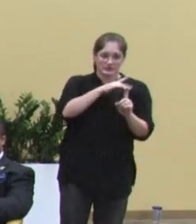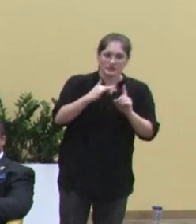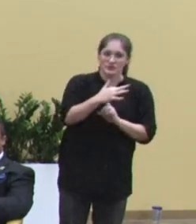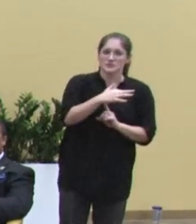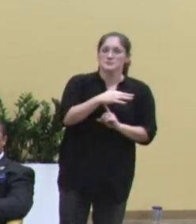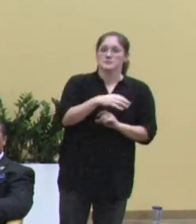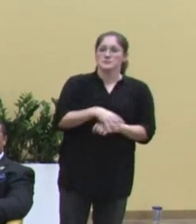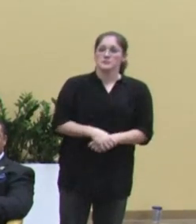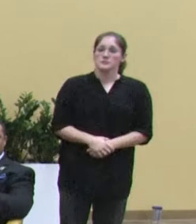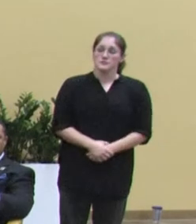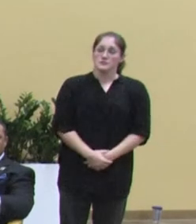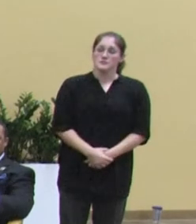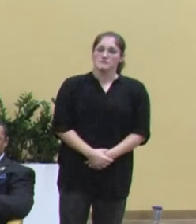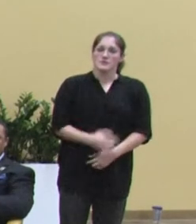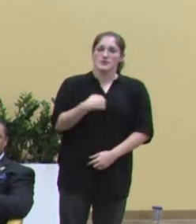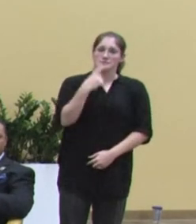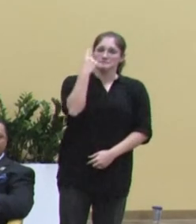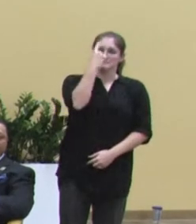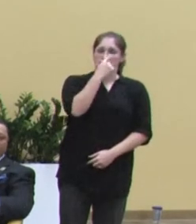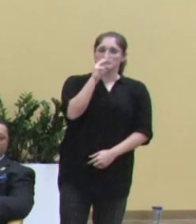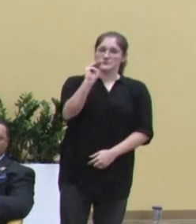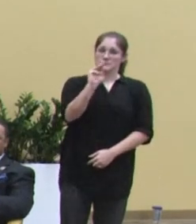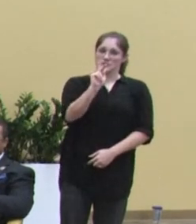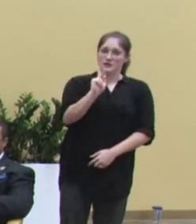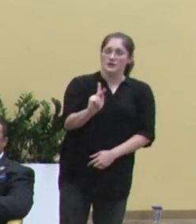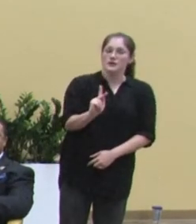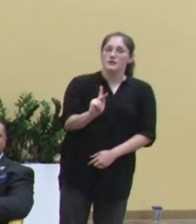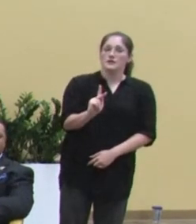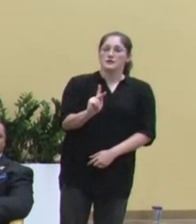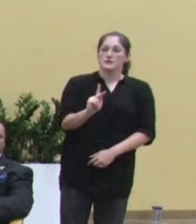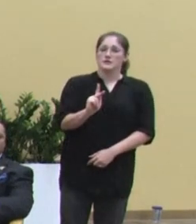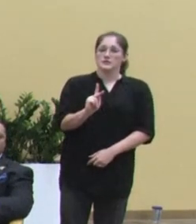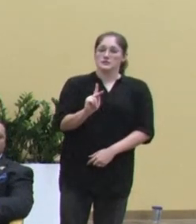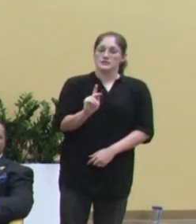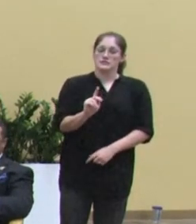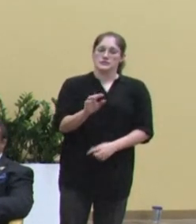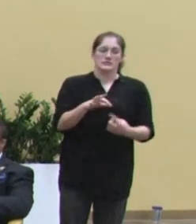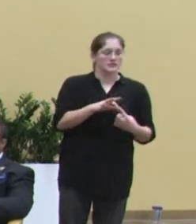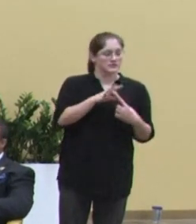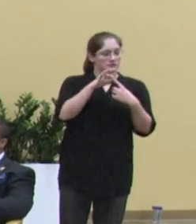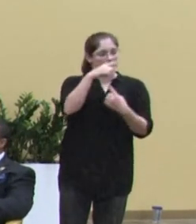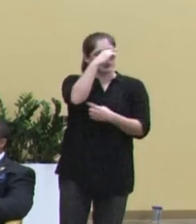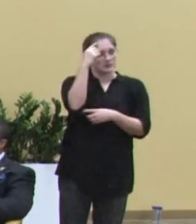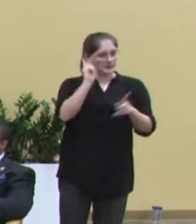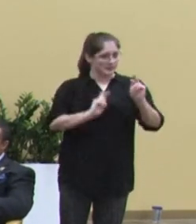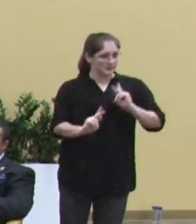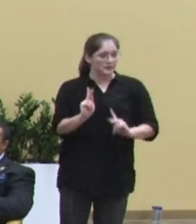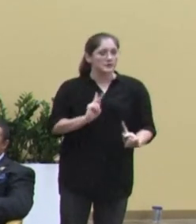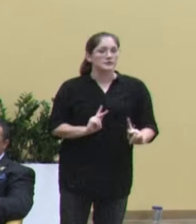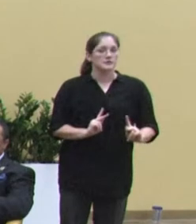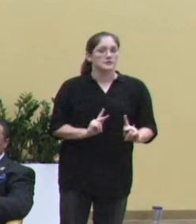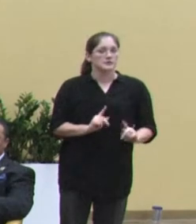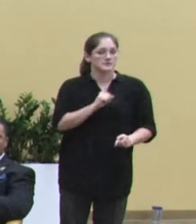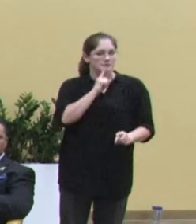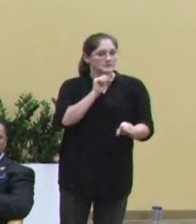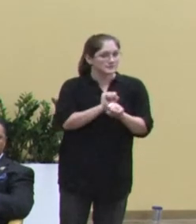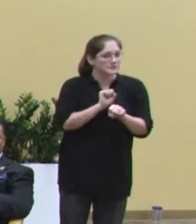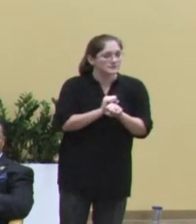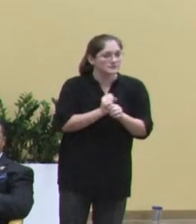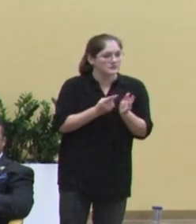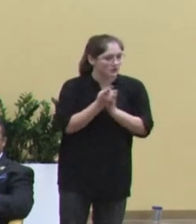when I think about Dr. King, I think about, especially now, as black folks, and we can be honest about this, we